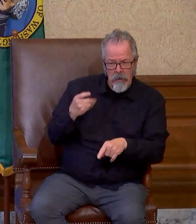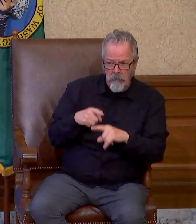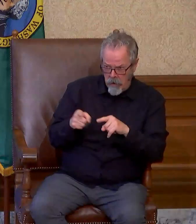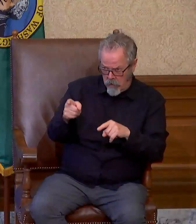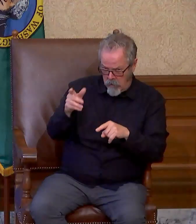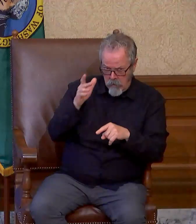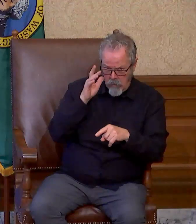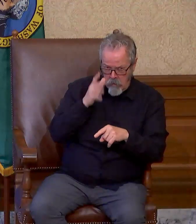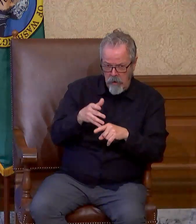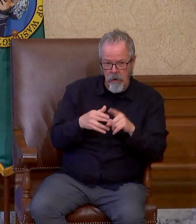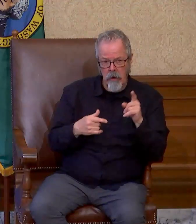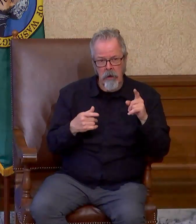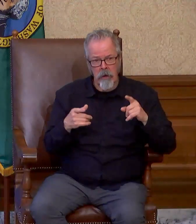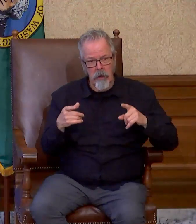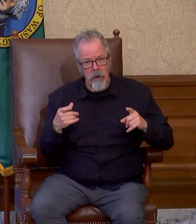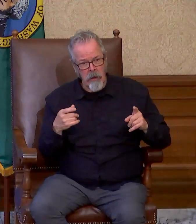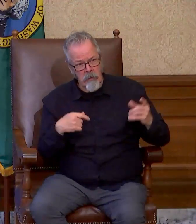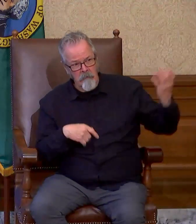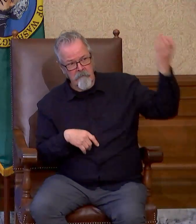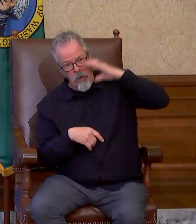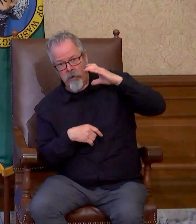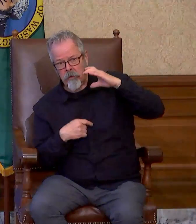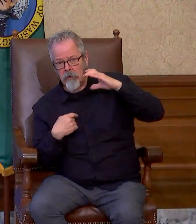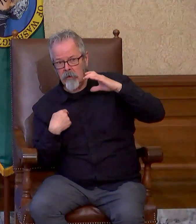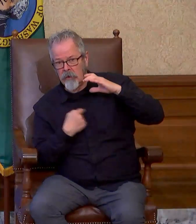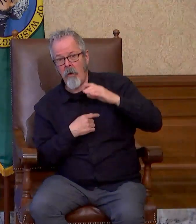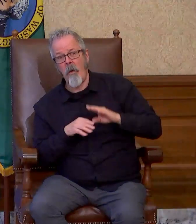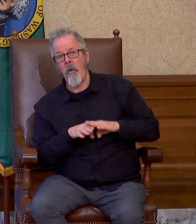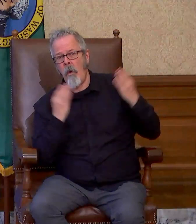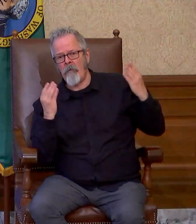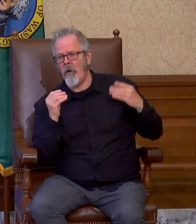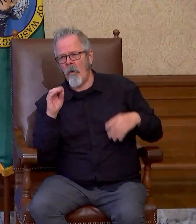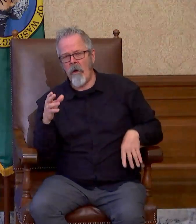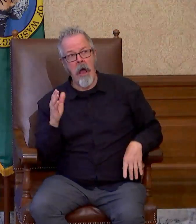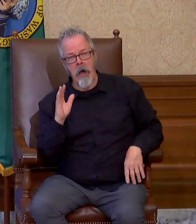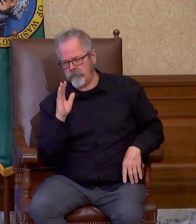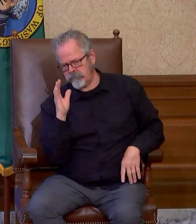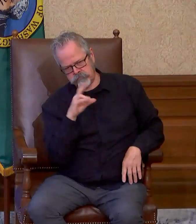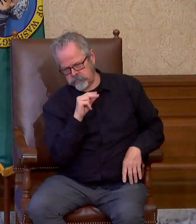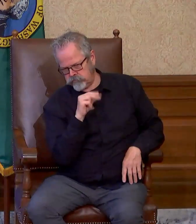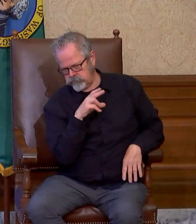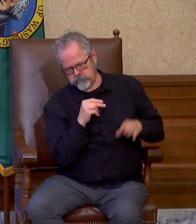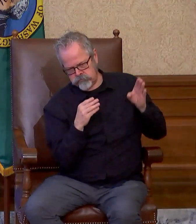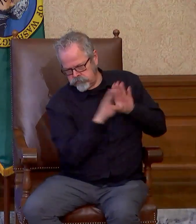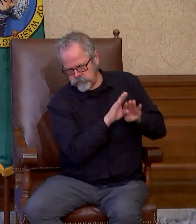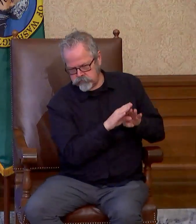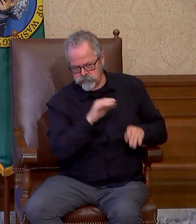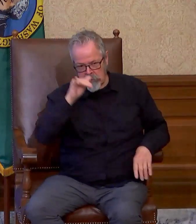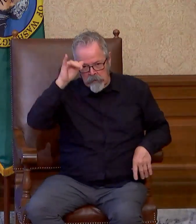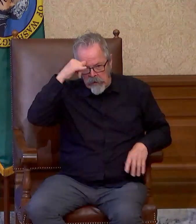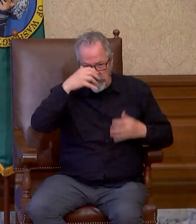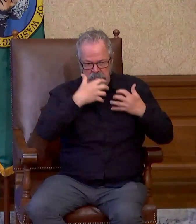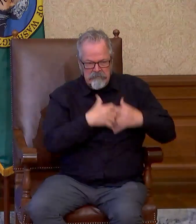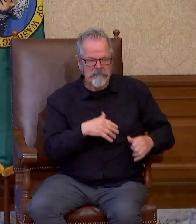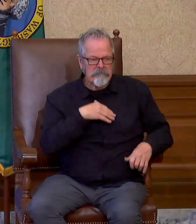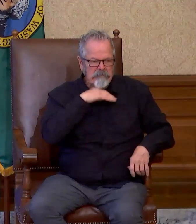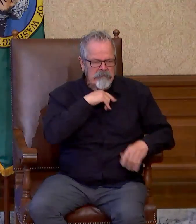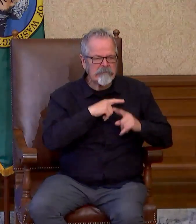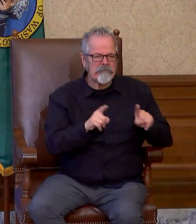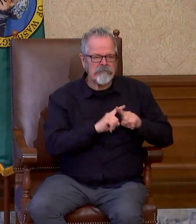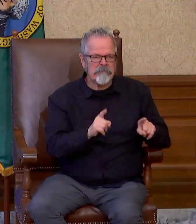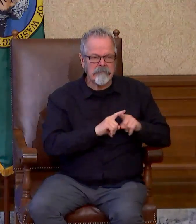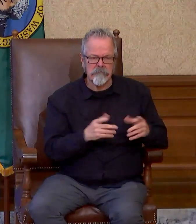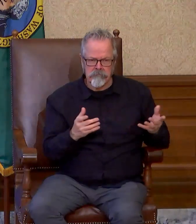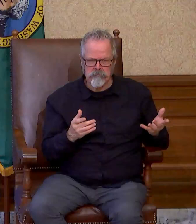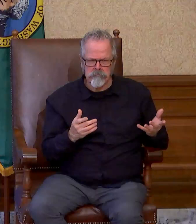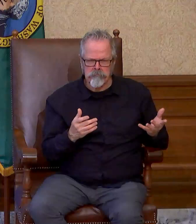consider reopening schools for a few weeks at the end of the school year, and some officials in Spokane say they're hopeful that could happen.